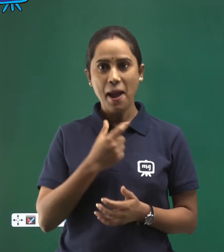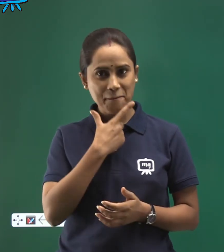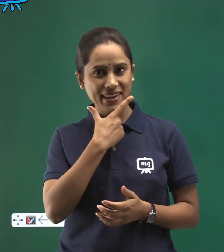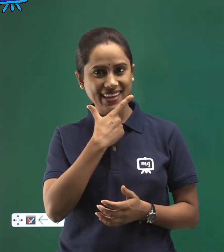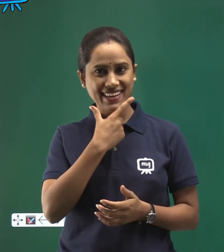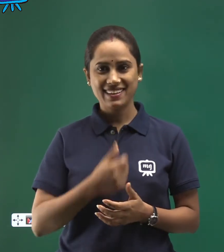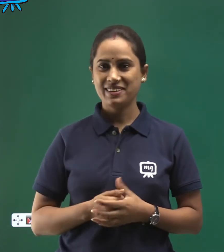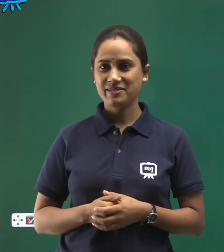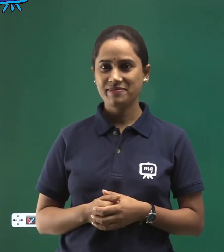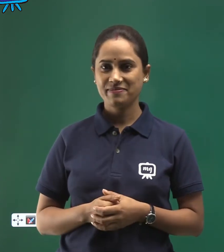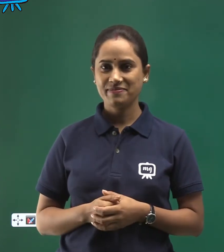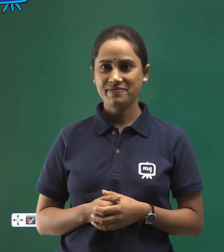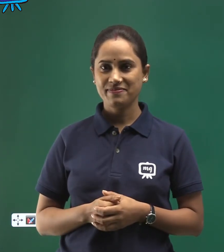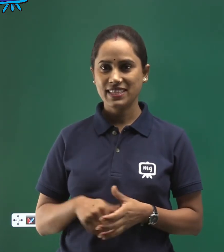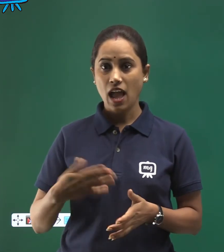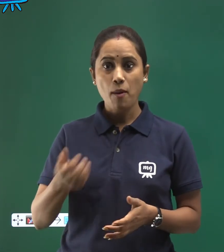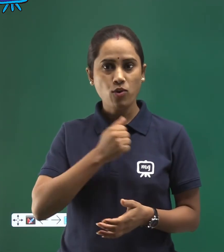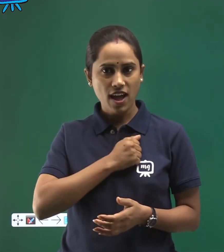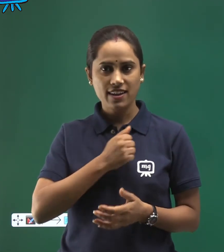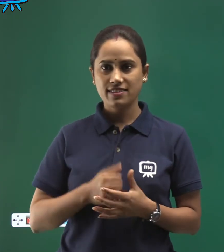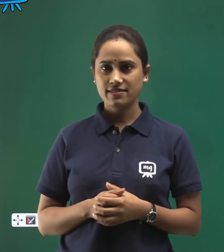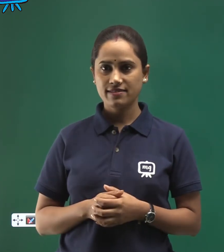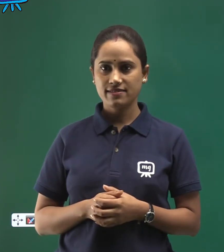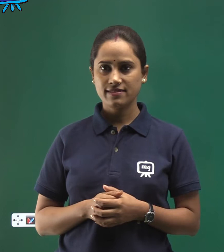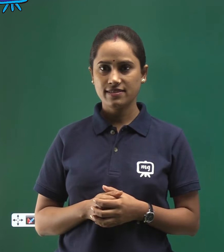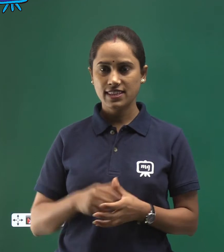happy about our